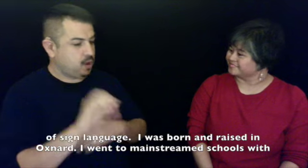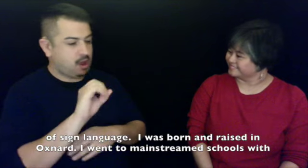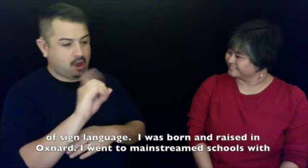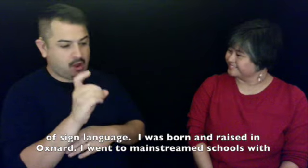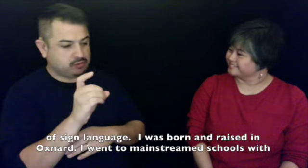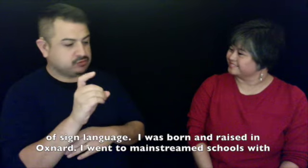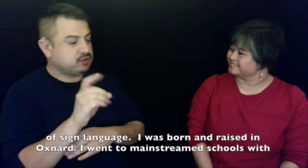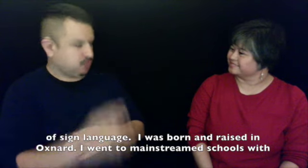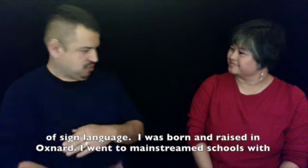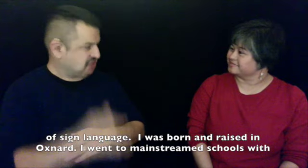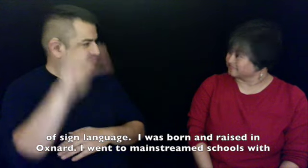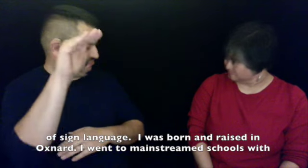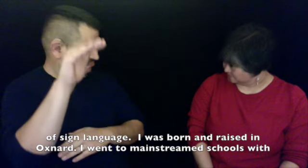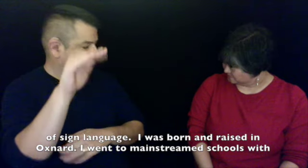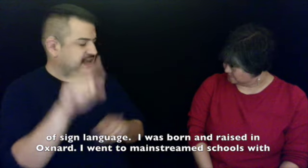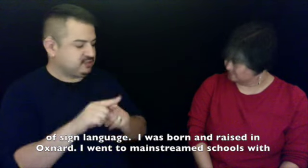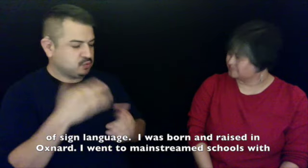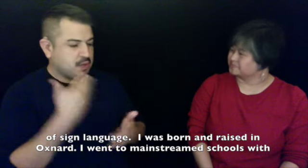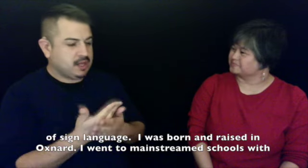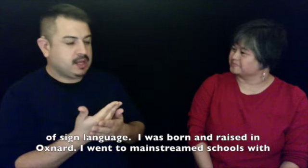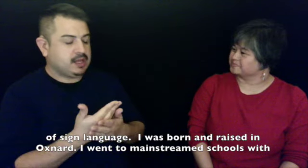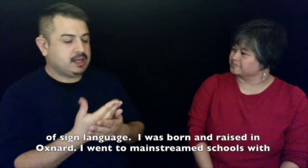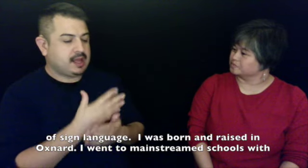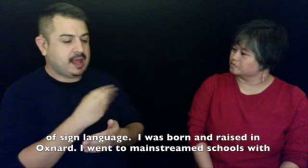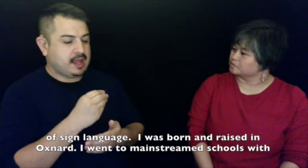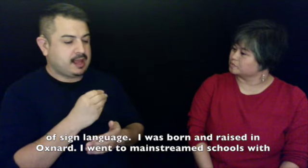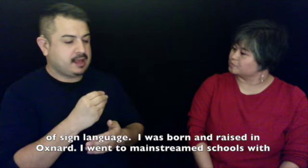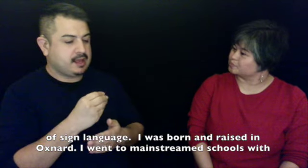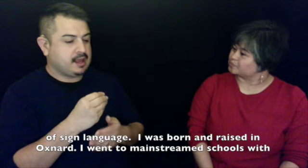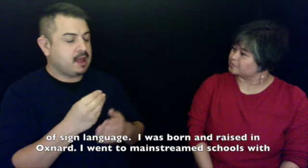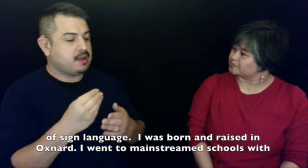born and raised in Oxnard, went to a mainstream school.